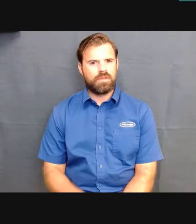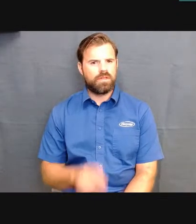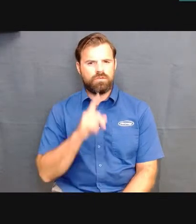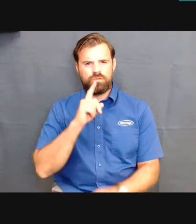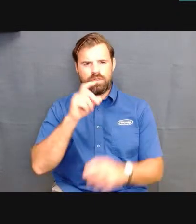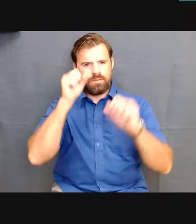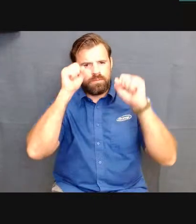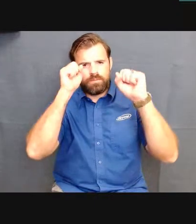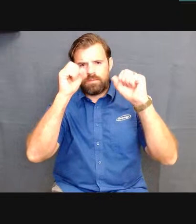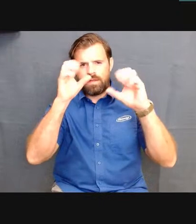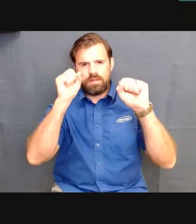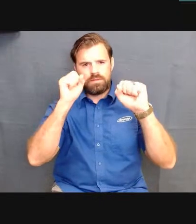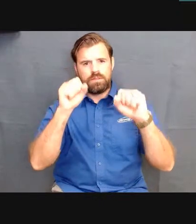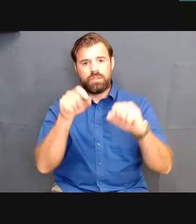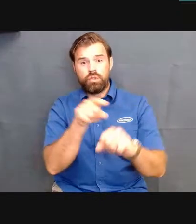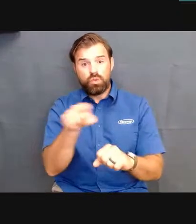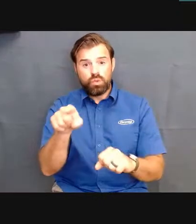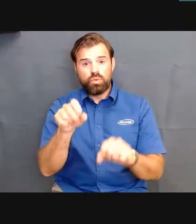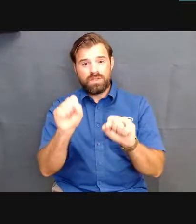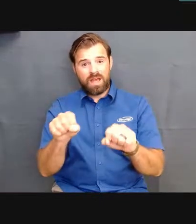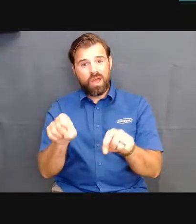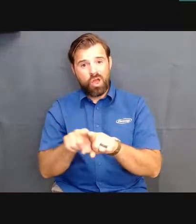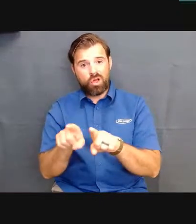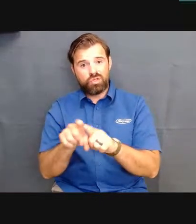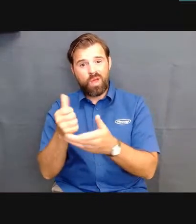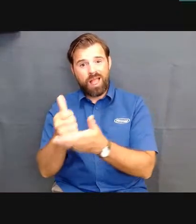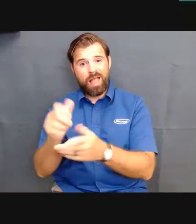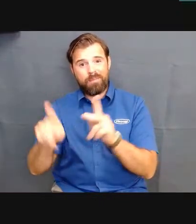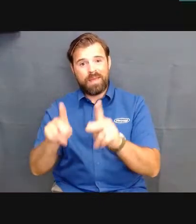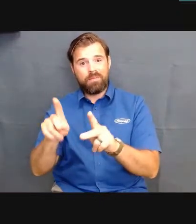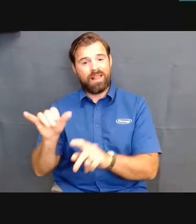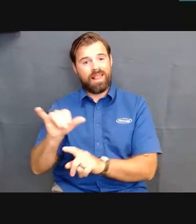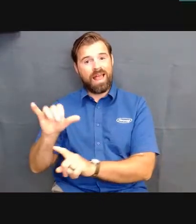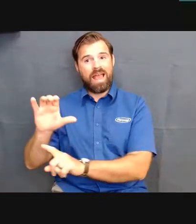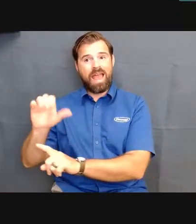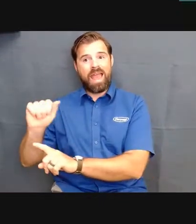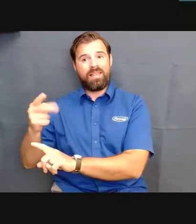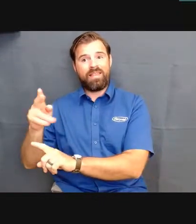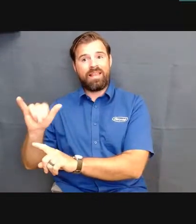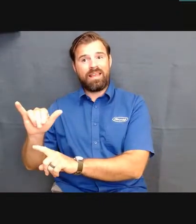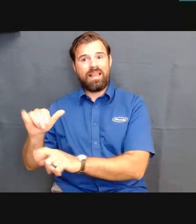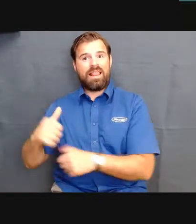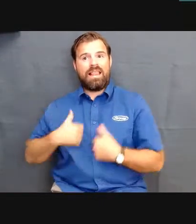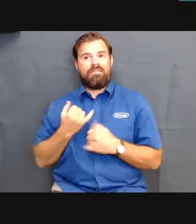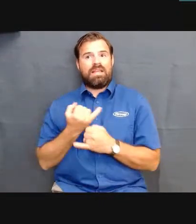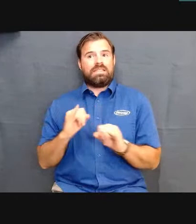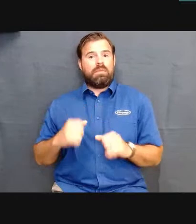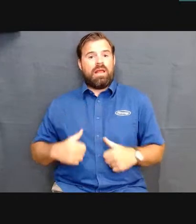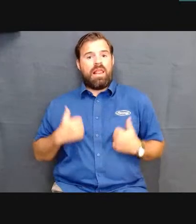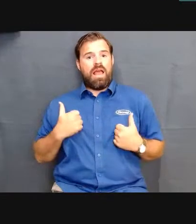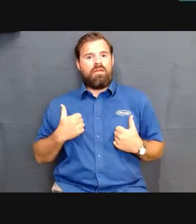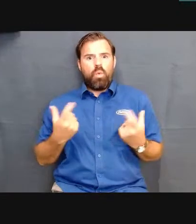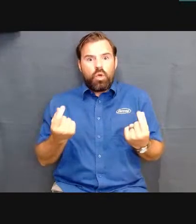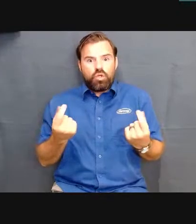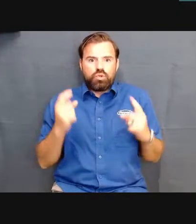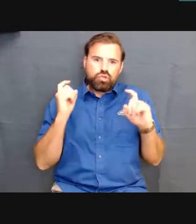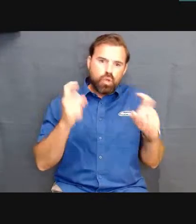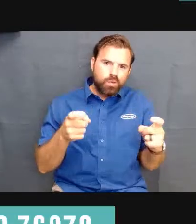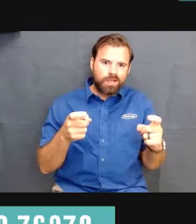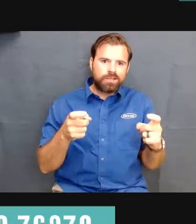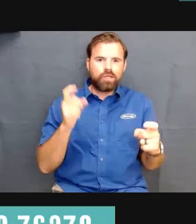It's amazing. You can also help people just like Kathy lead an independent life. All you have to do is